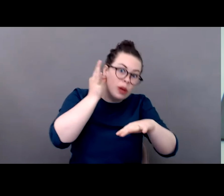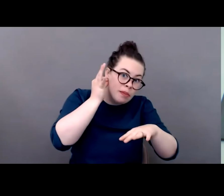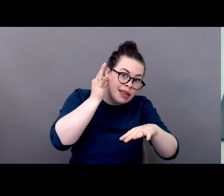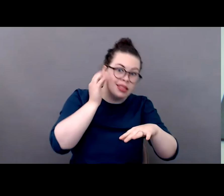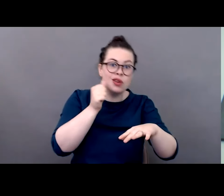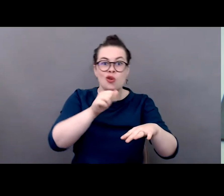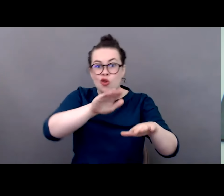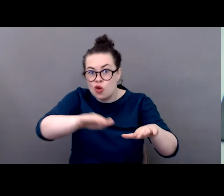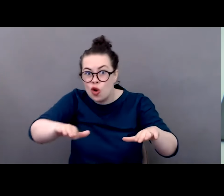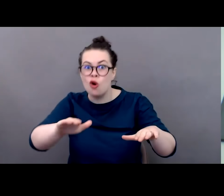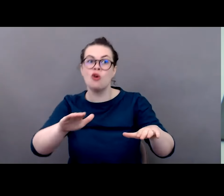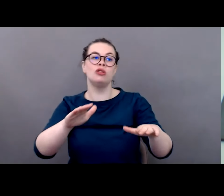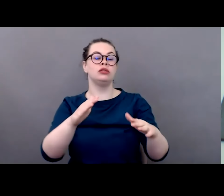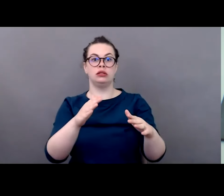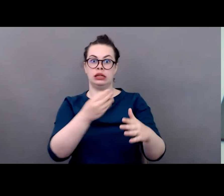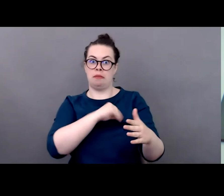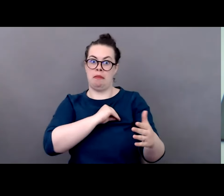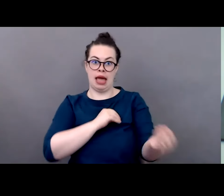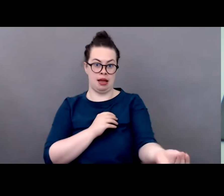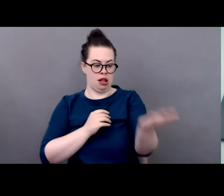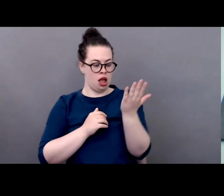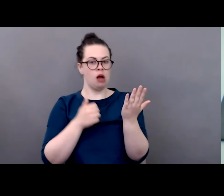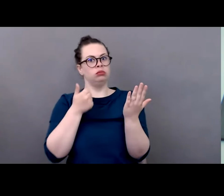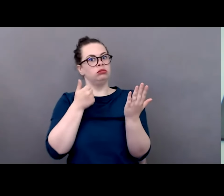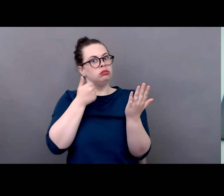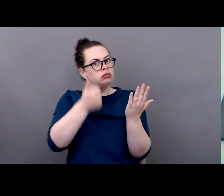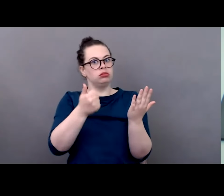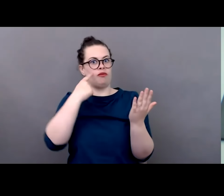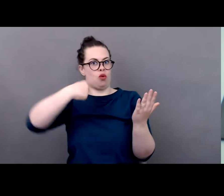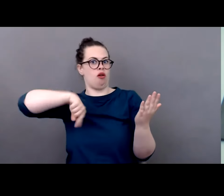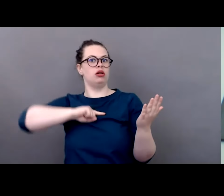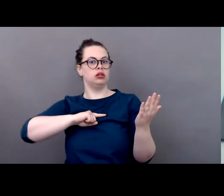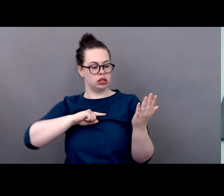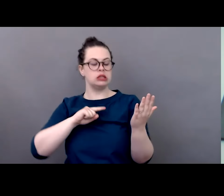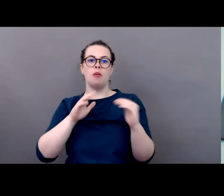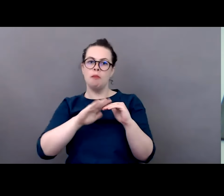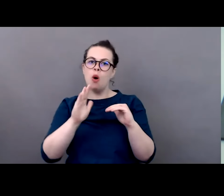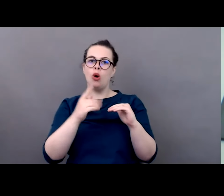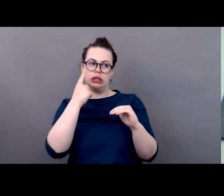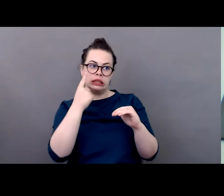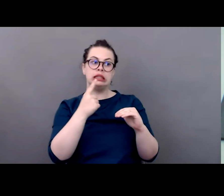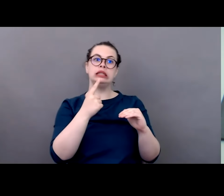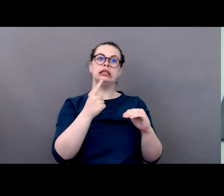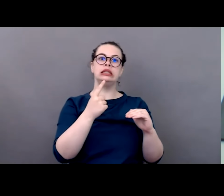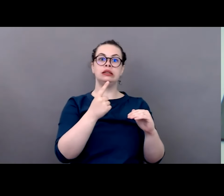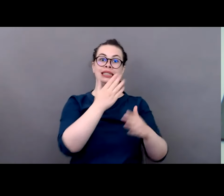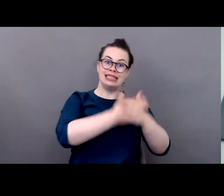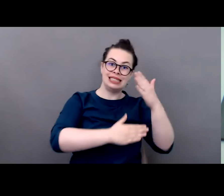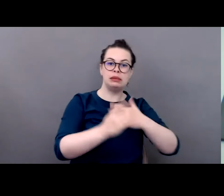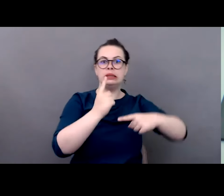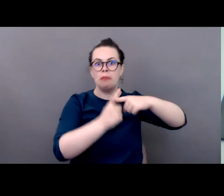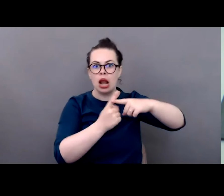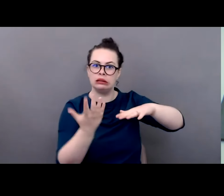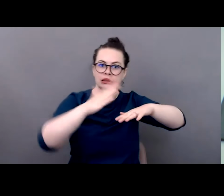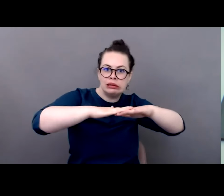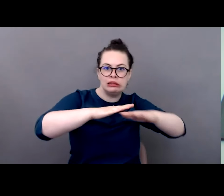to have such a look which provide deep information in depth, and with the